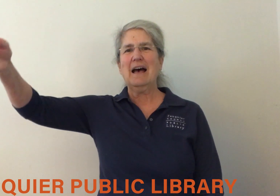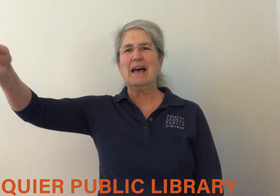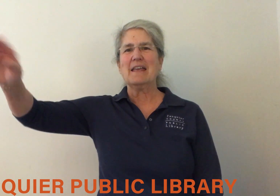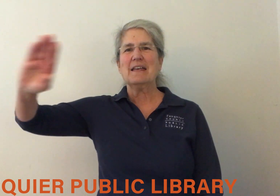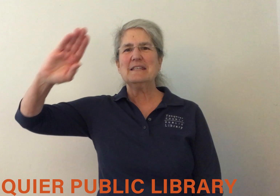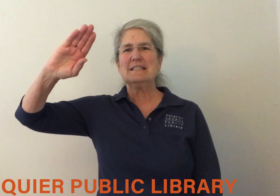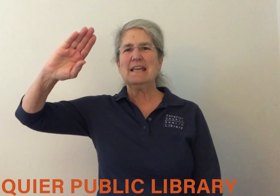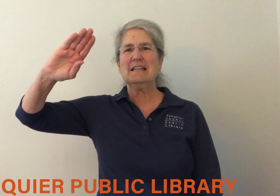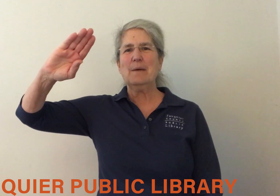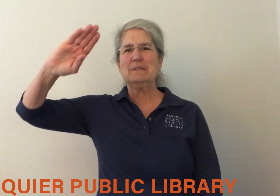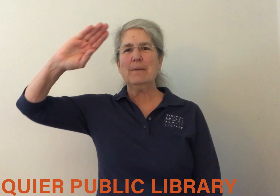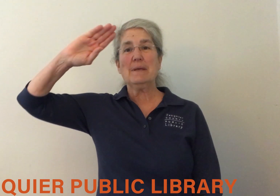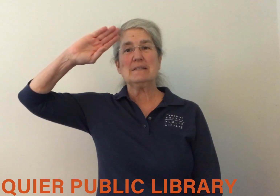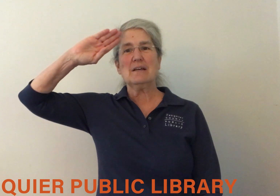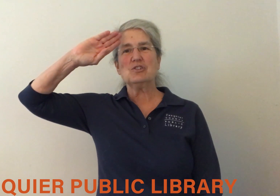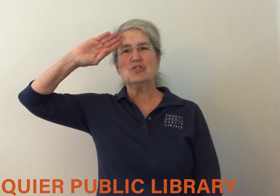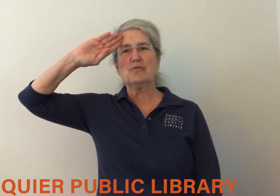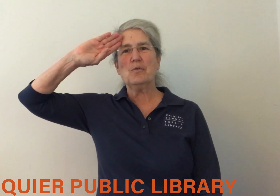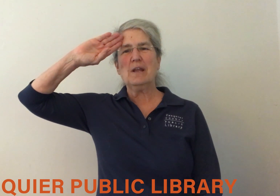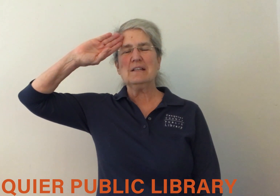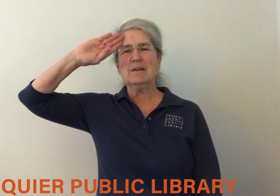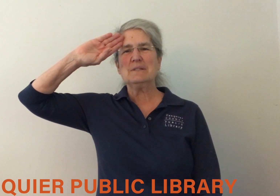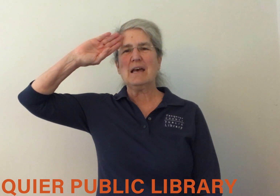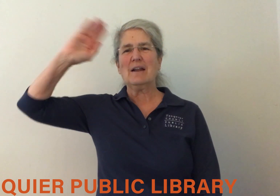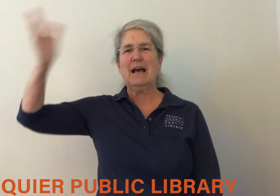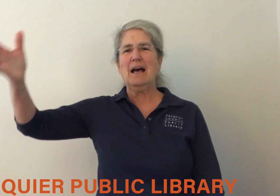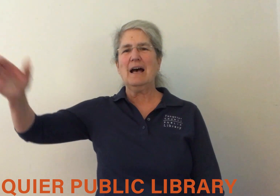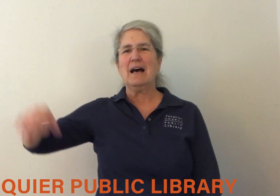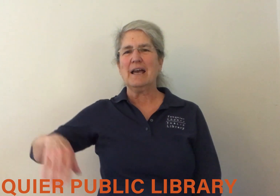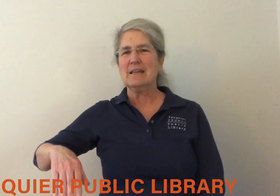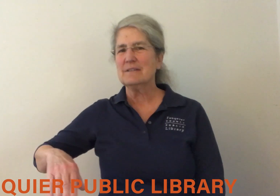Hi. This hand comes up, it touches your forehead and comes out. Hi.